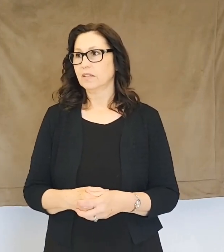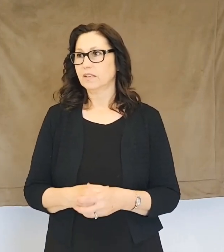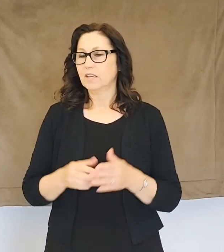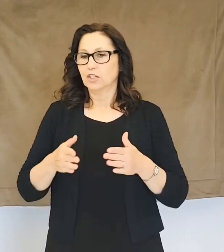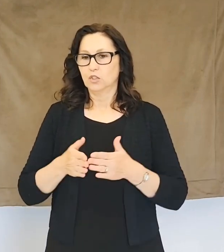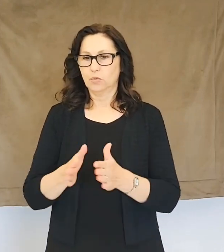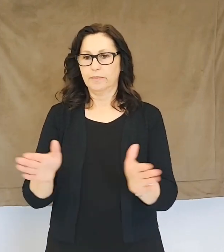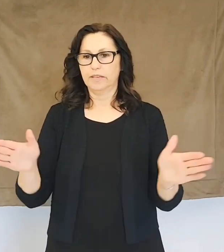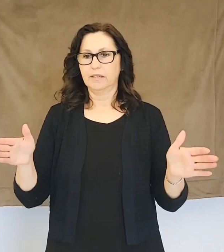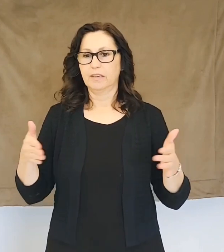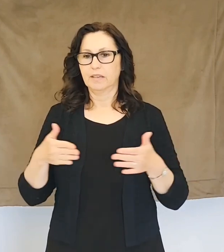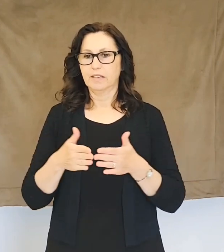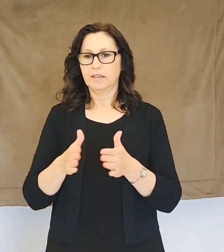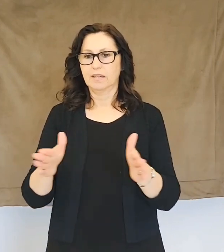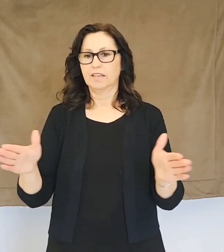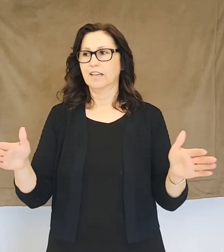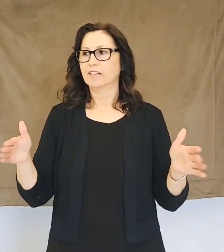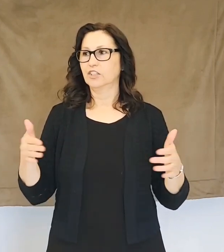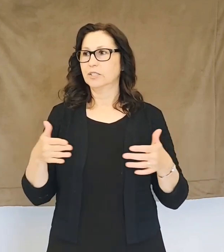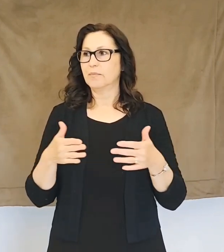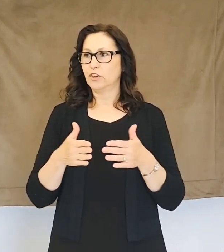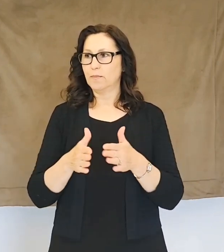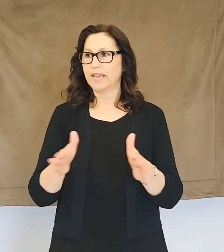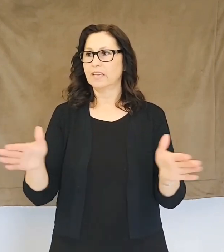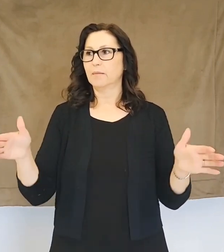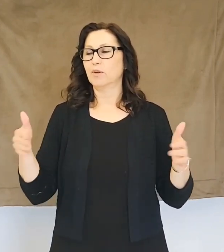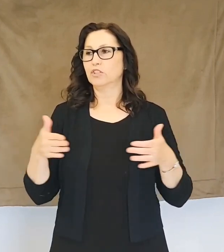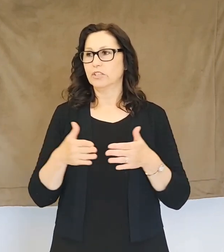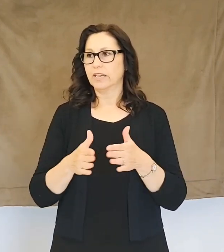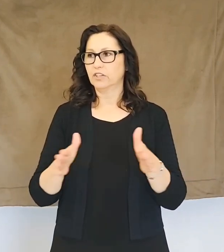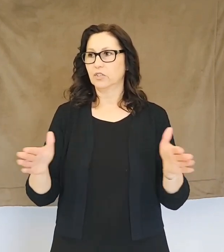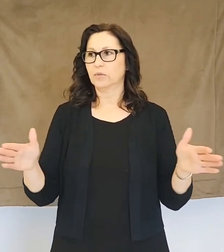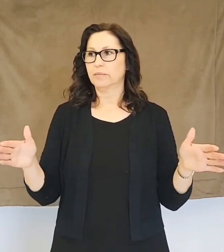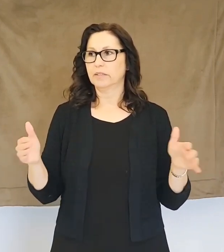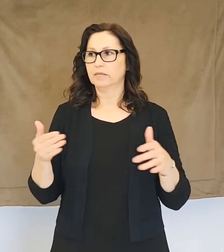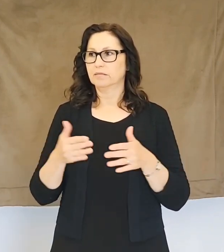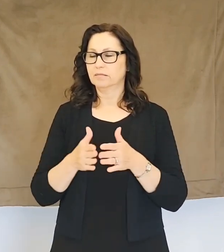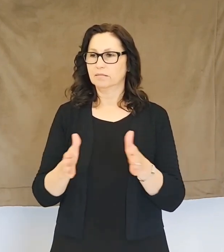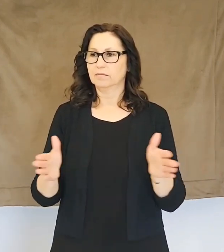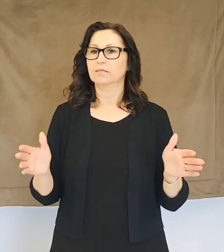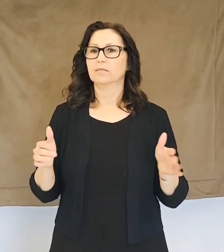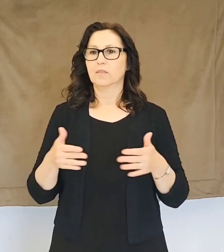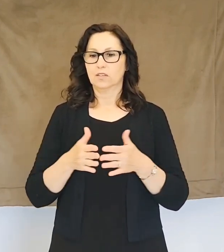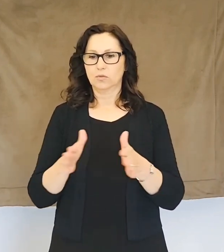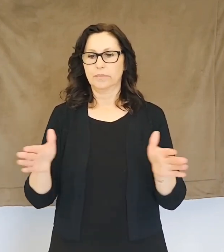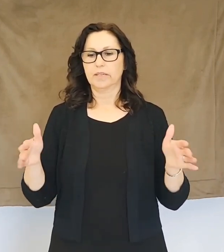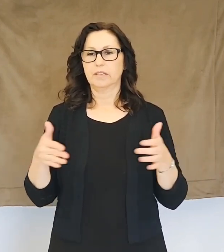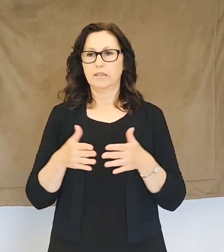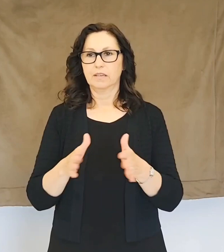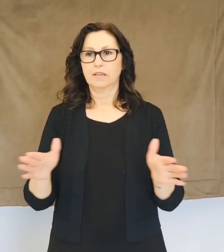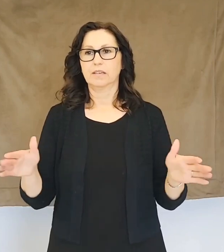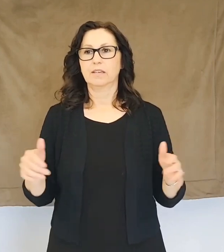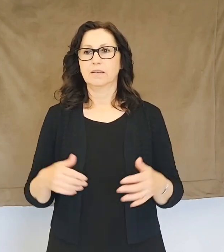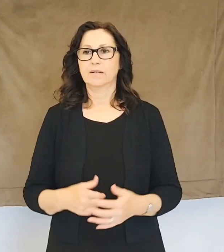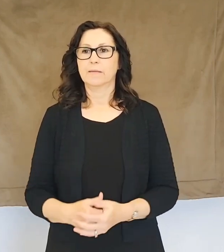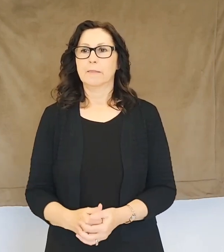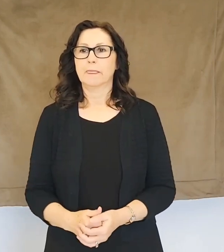Okay, so swimming. Just you're making the motion like you're swimming. Swimming.